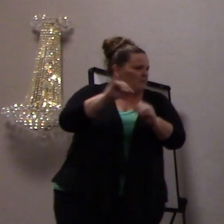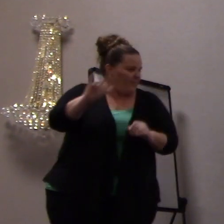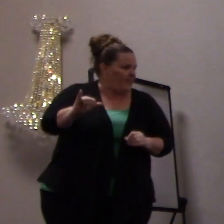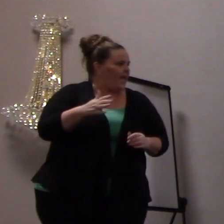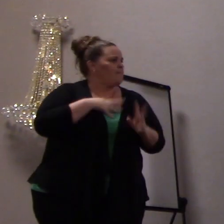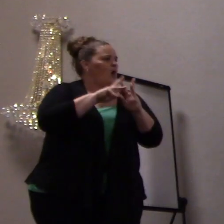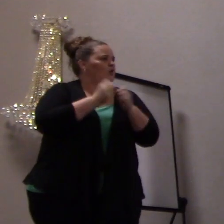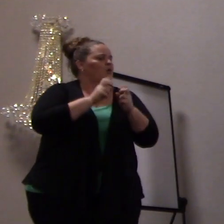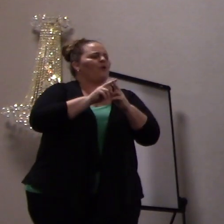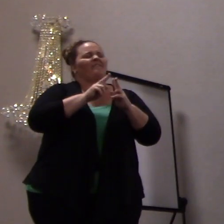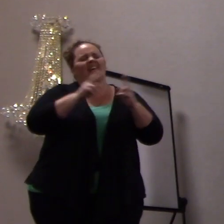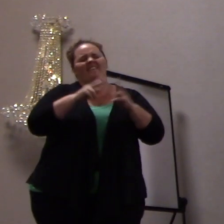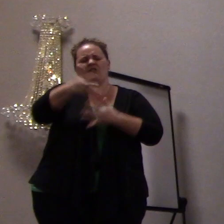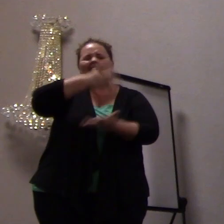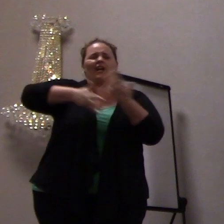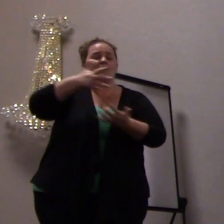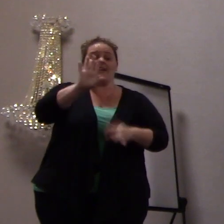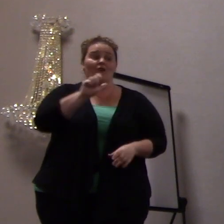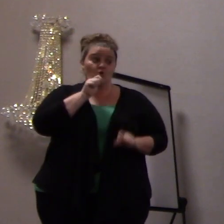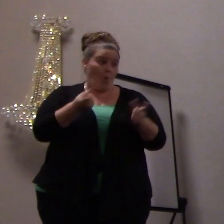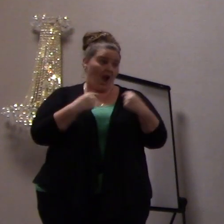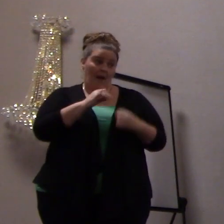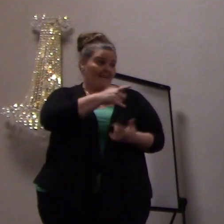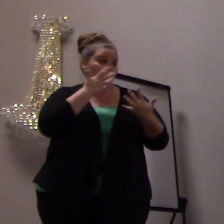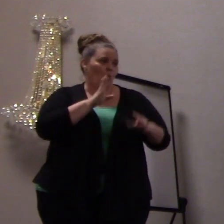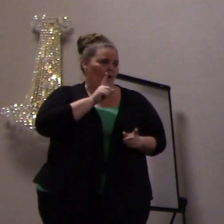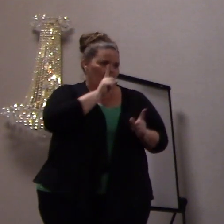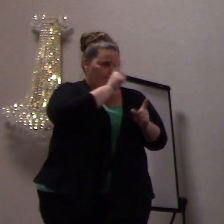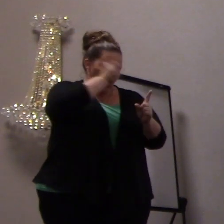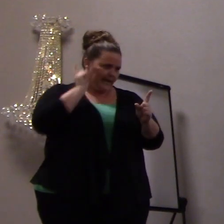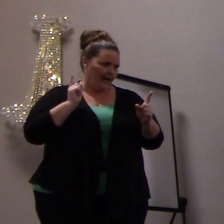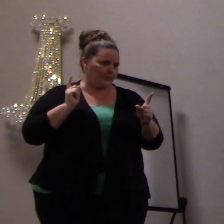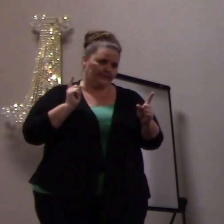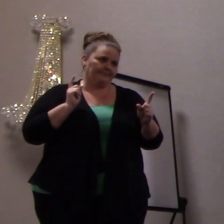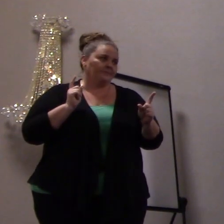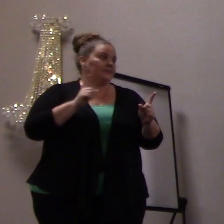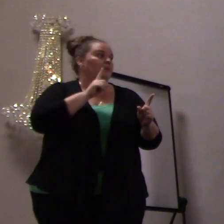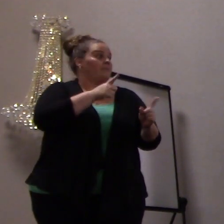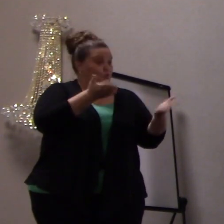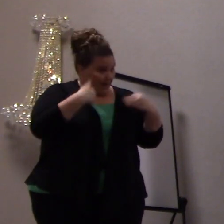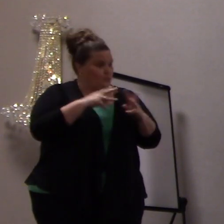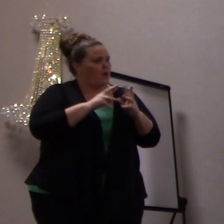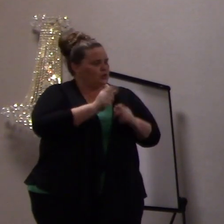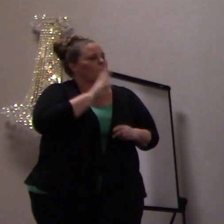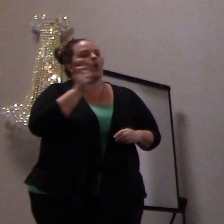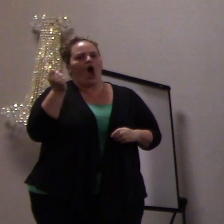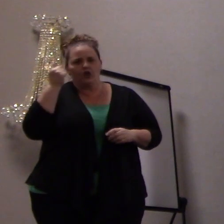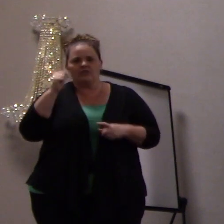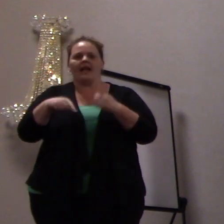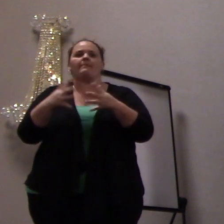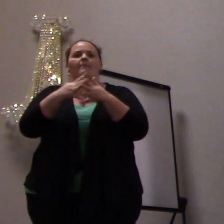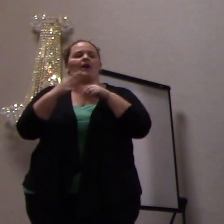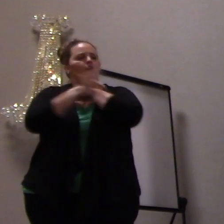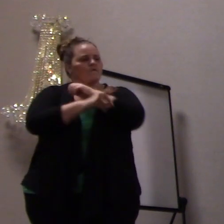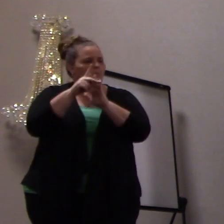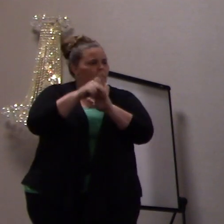are highly interactive. Do not attend it if you don't want to be singled out. But when you do my workshops, you will understand about American foreign